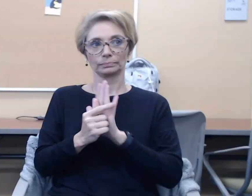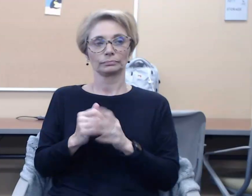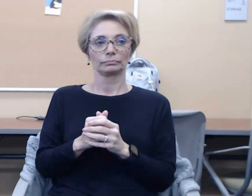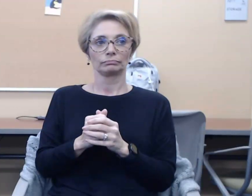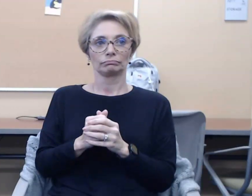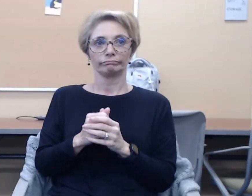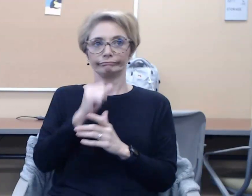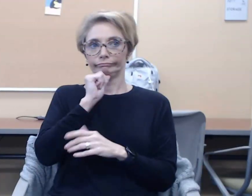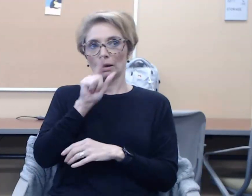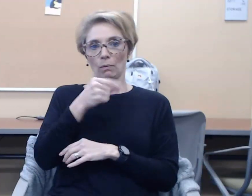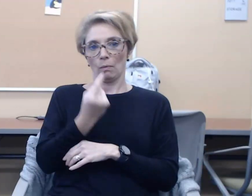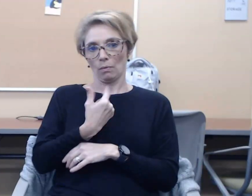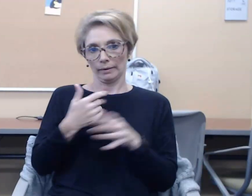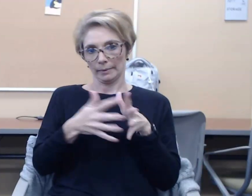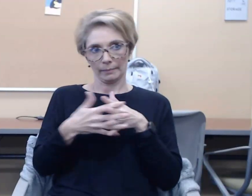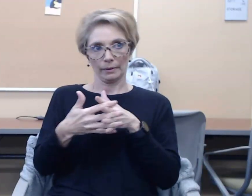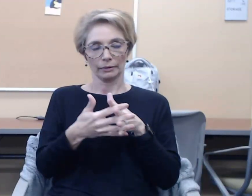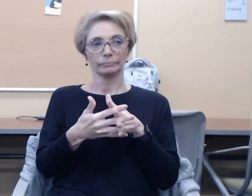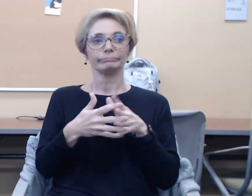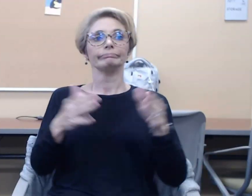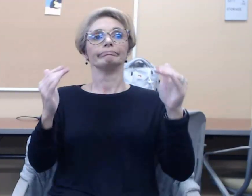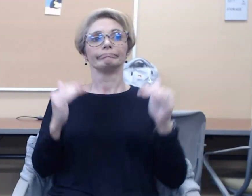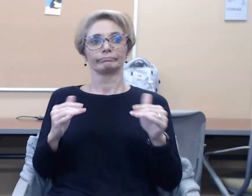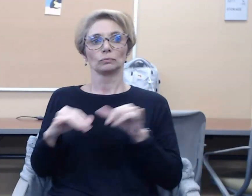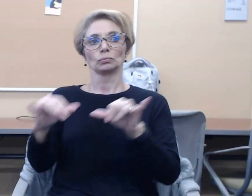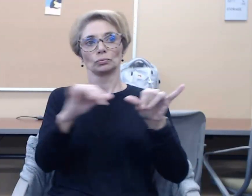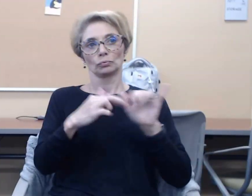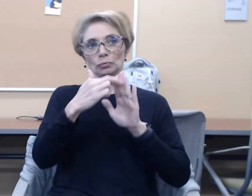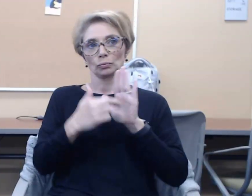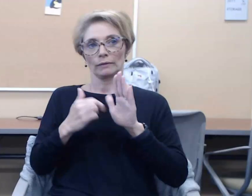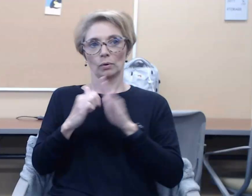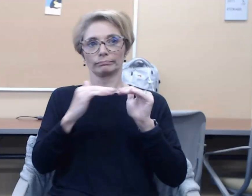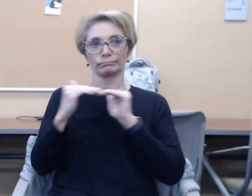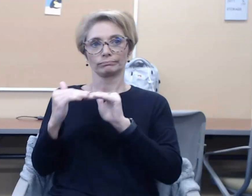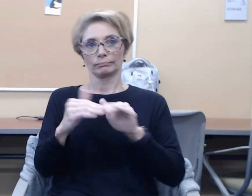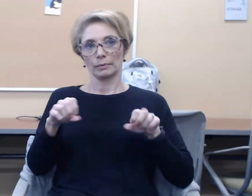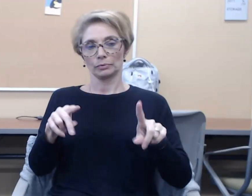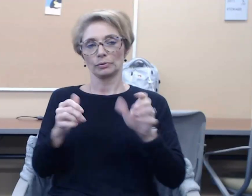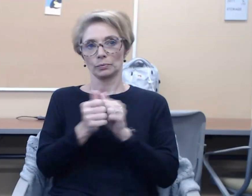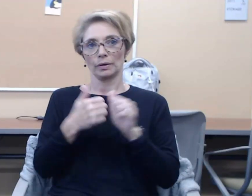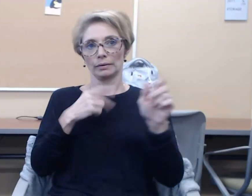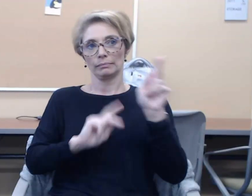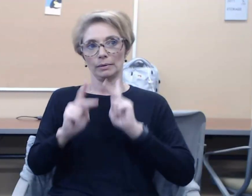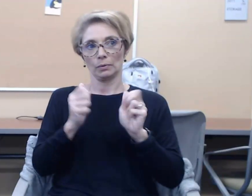country. And then standard rules of the equalization of opportunities for persons with disabilities, which was